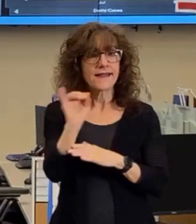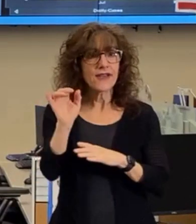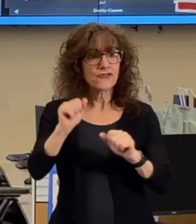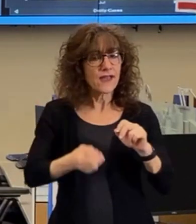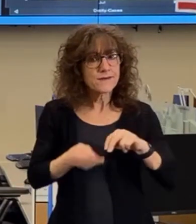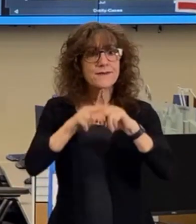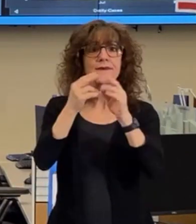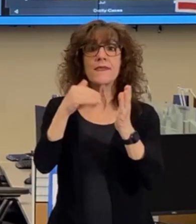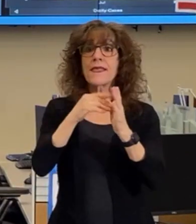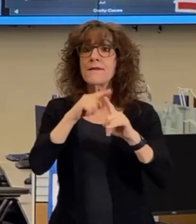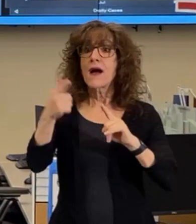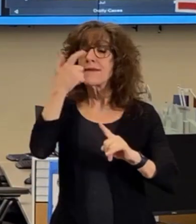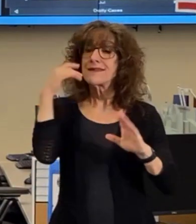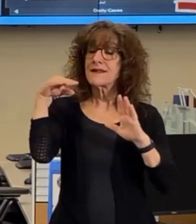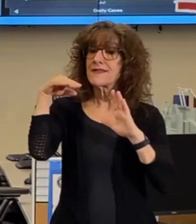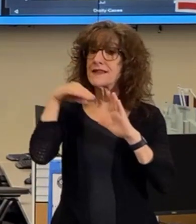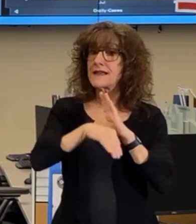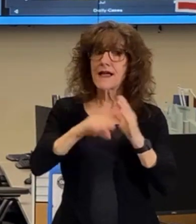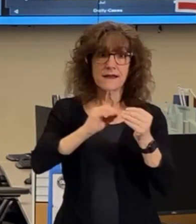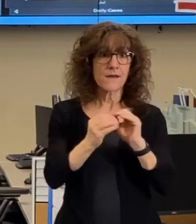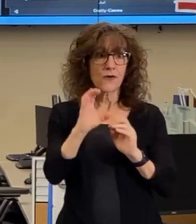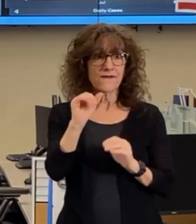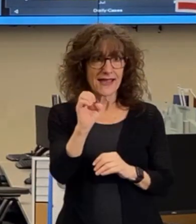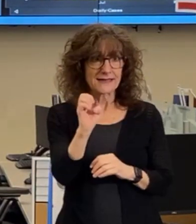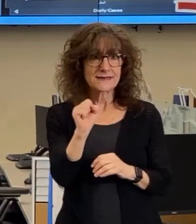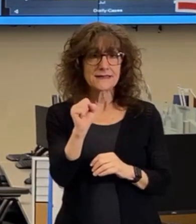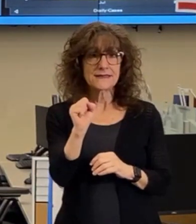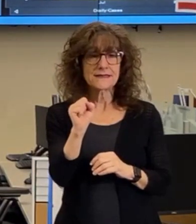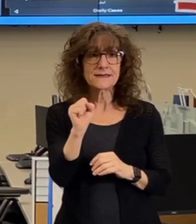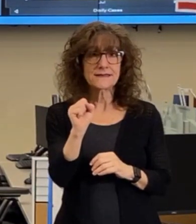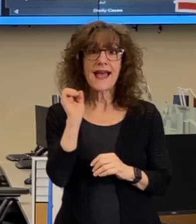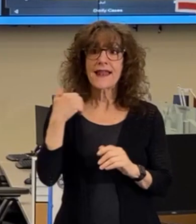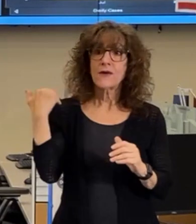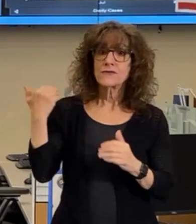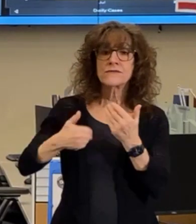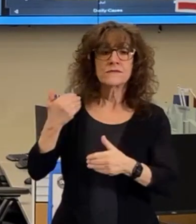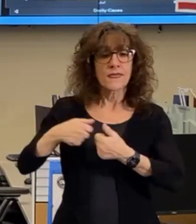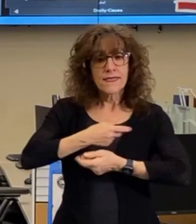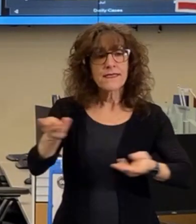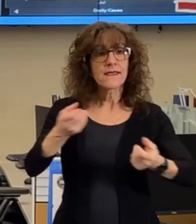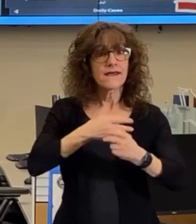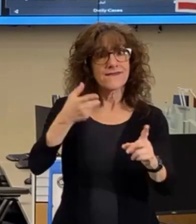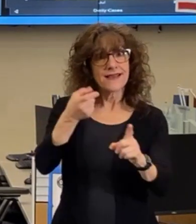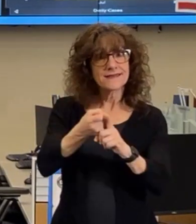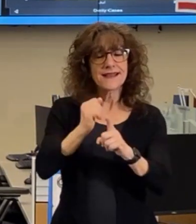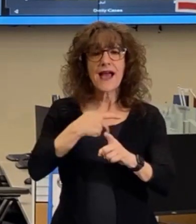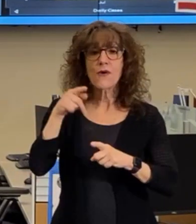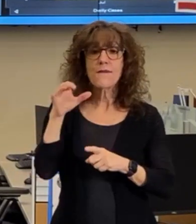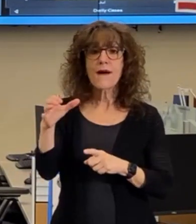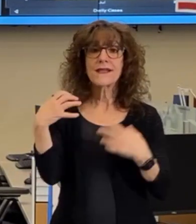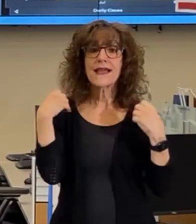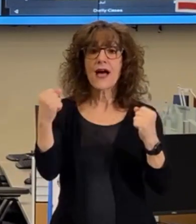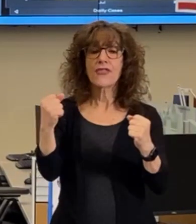again. But due to the decline in cases and our progress in delivering vaccines, our public health